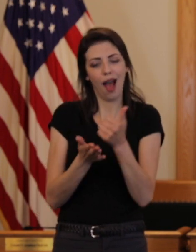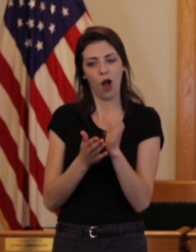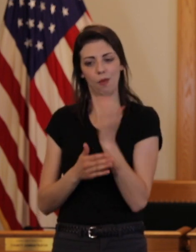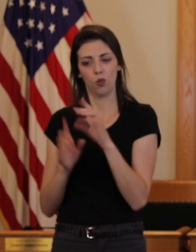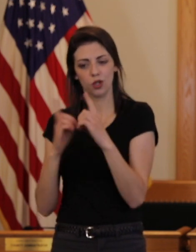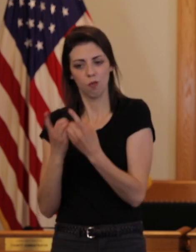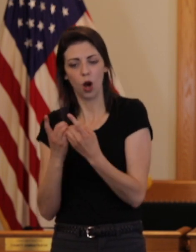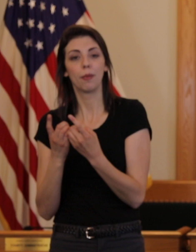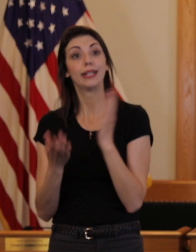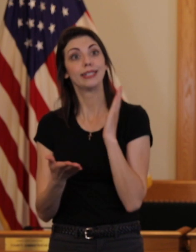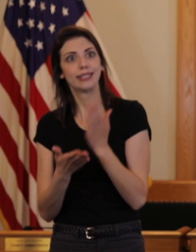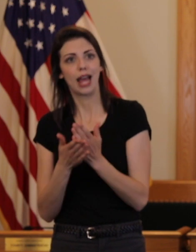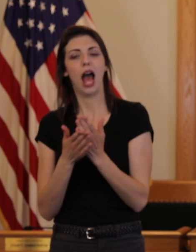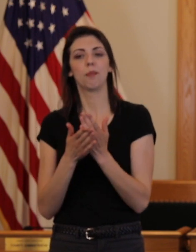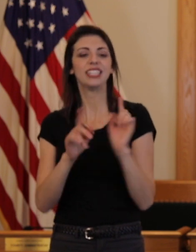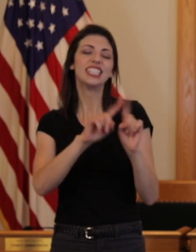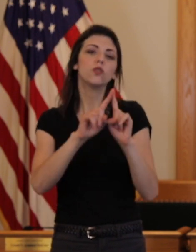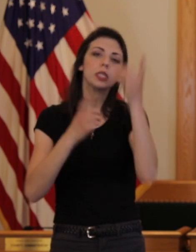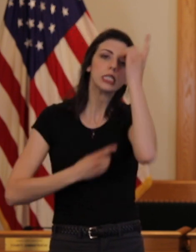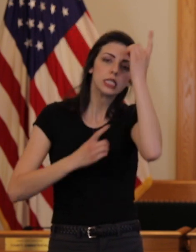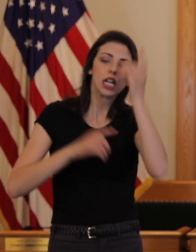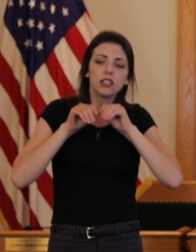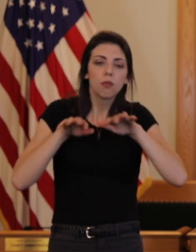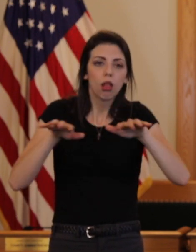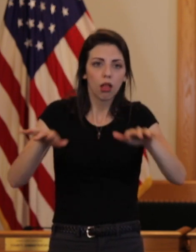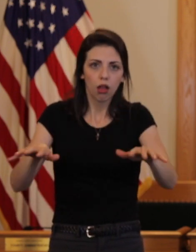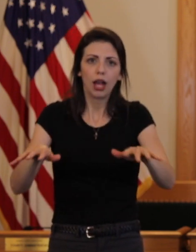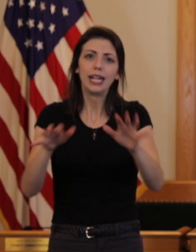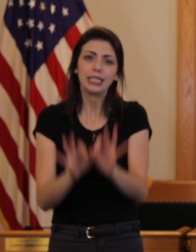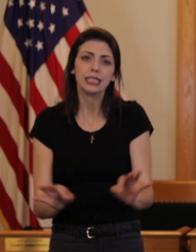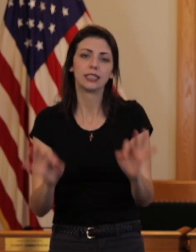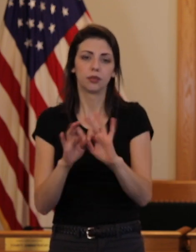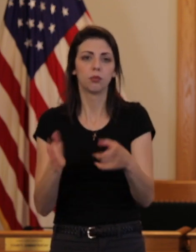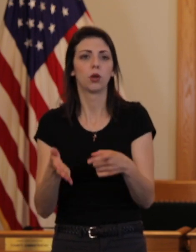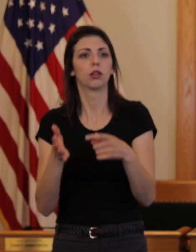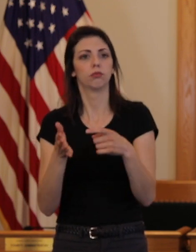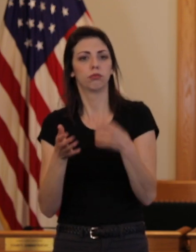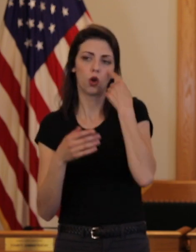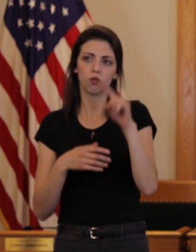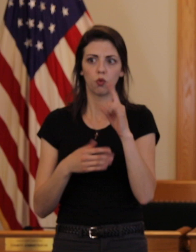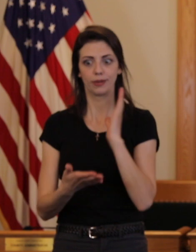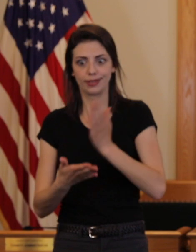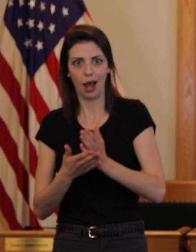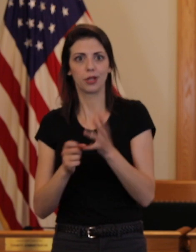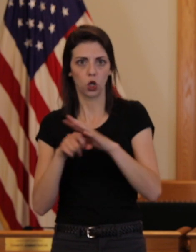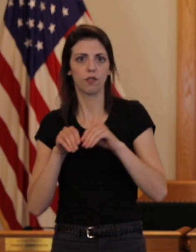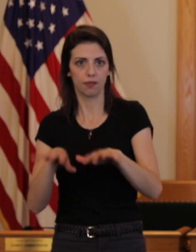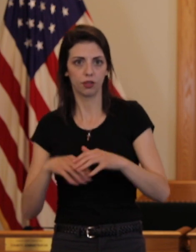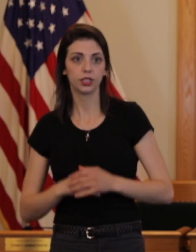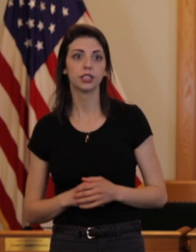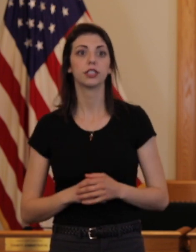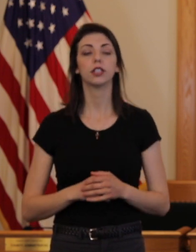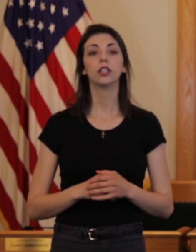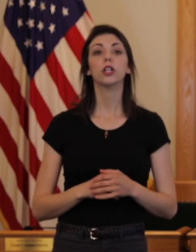the spread of communicable disease and is a key strategy in stopping the spread of COVID-19. In contact tracing, public